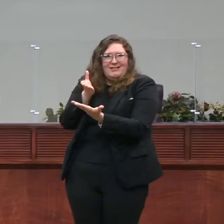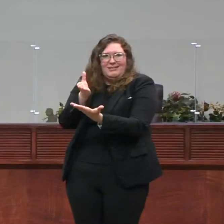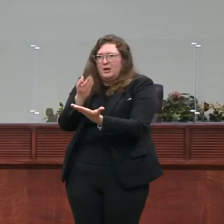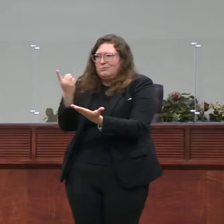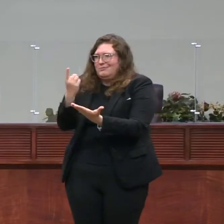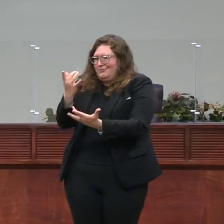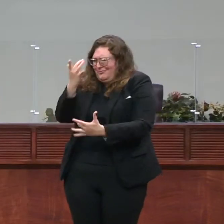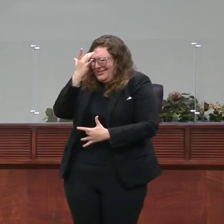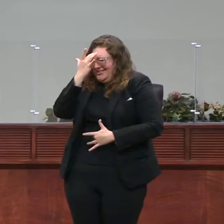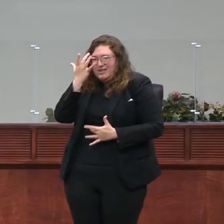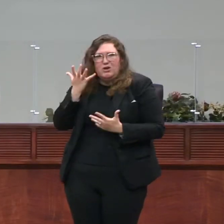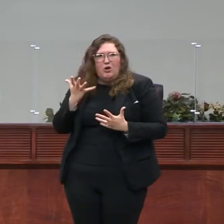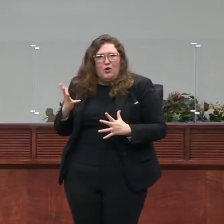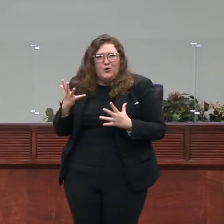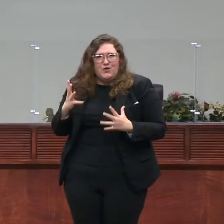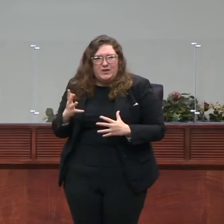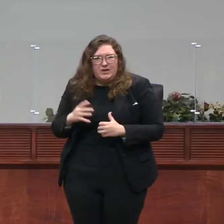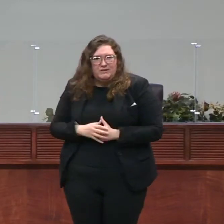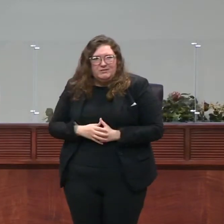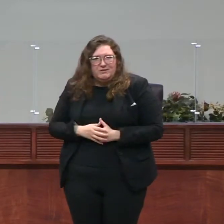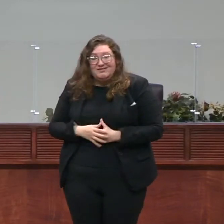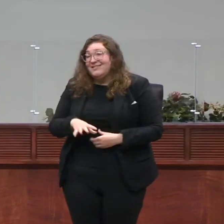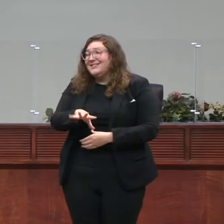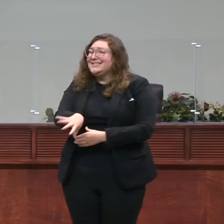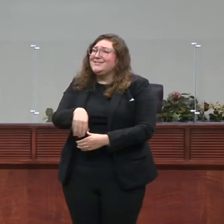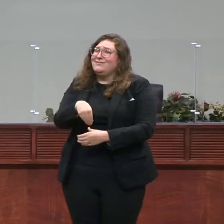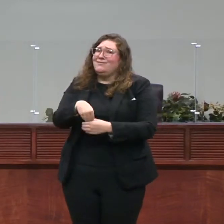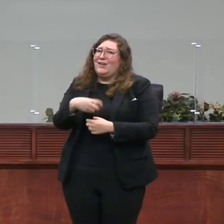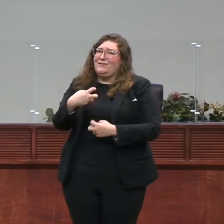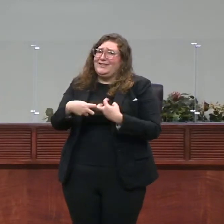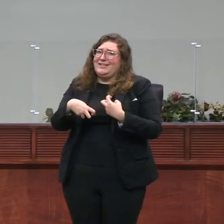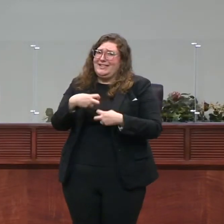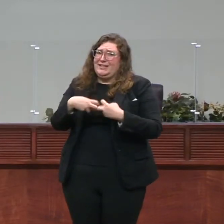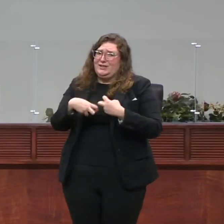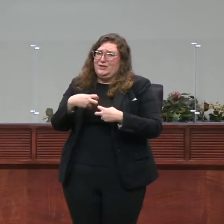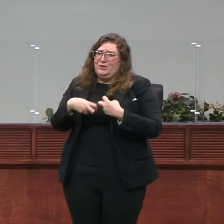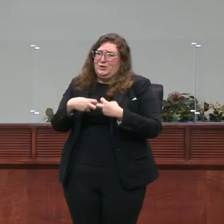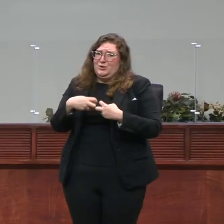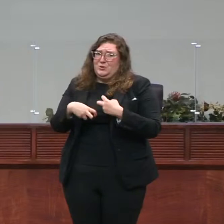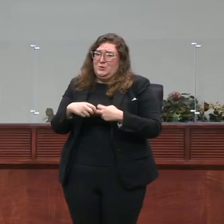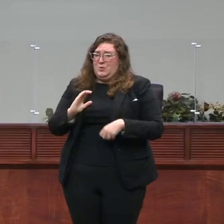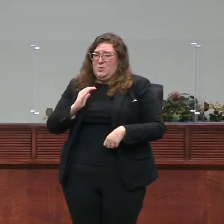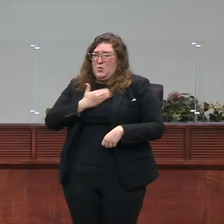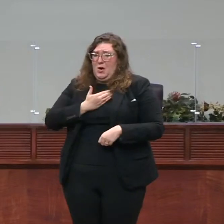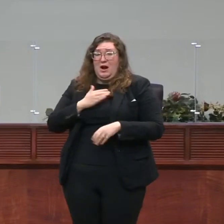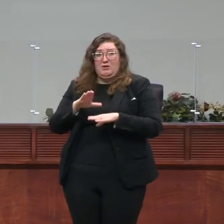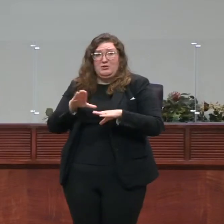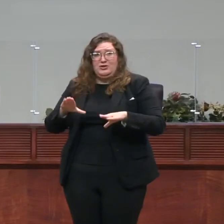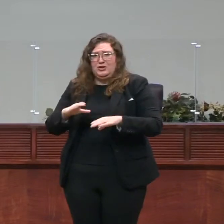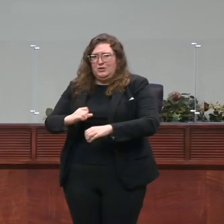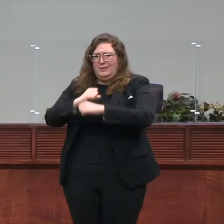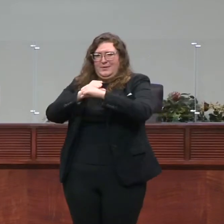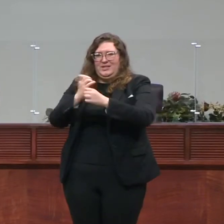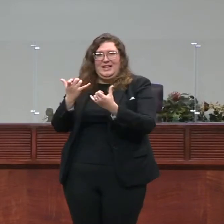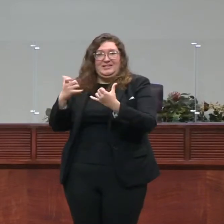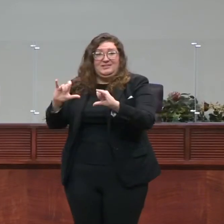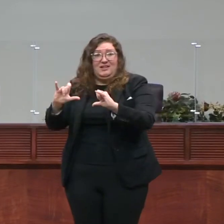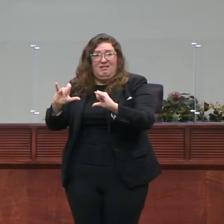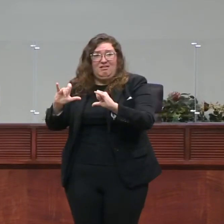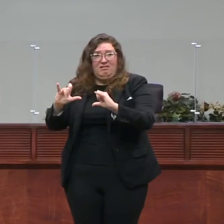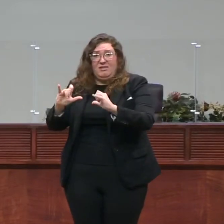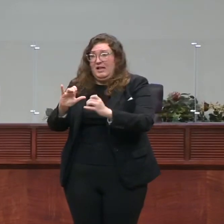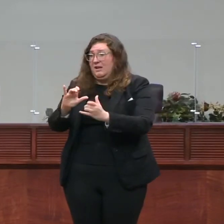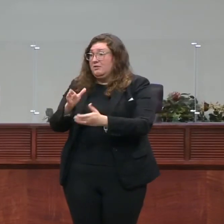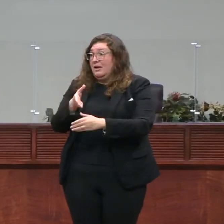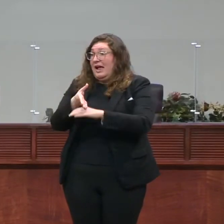And that's part of the issue, that we have to continue to protect our children even after schools, because